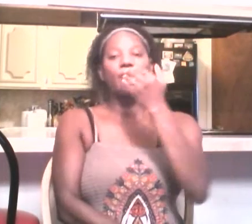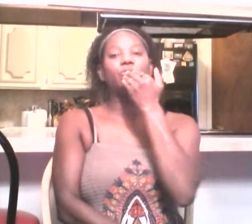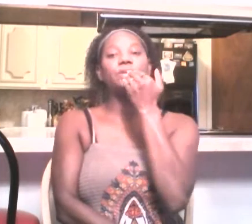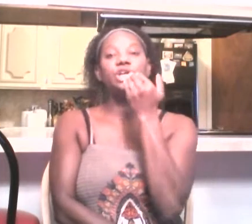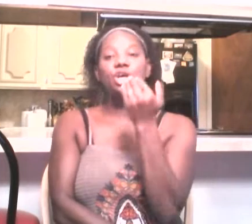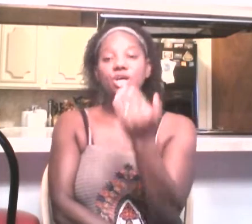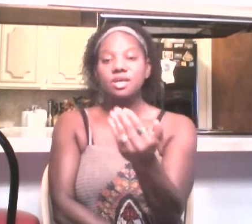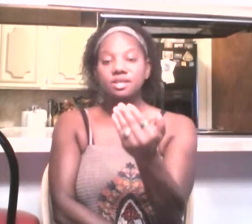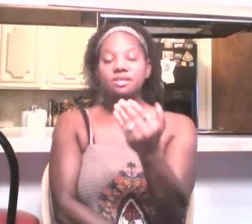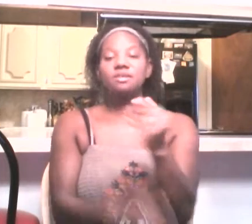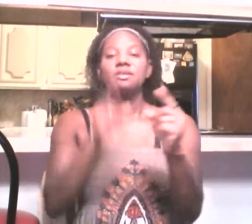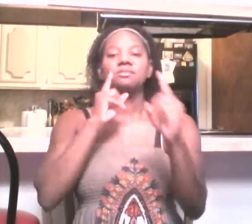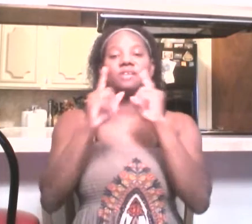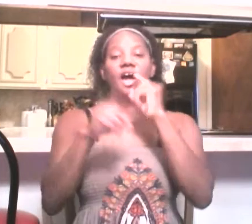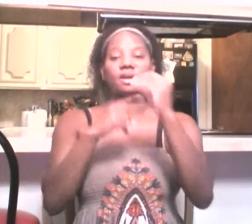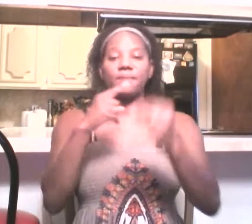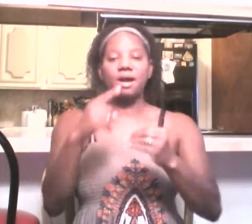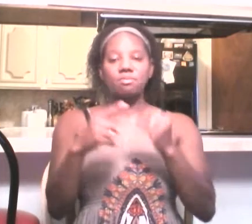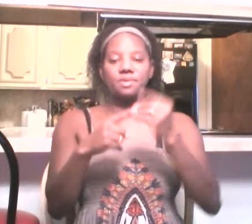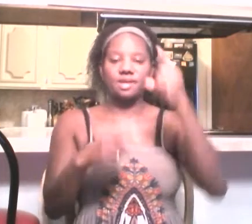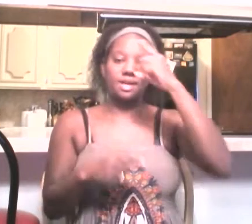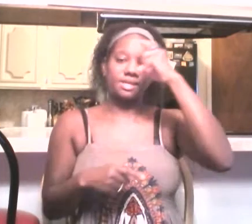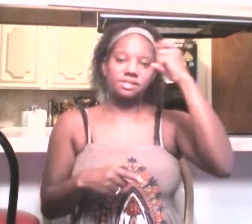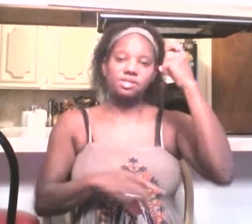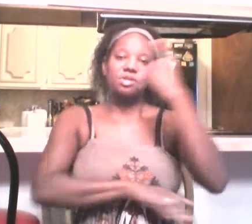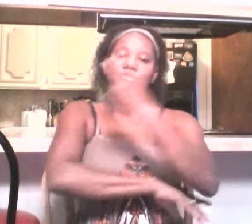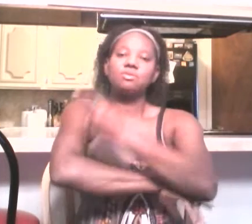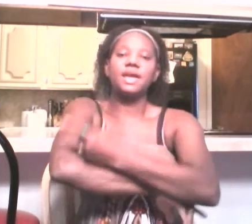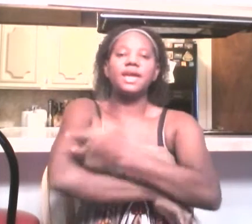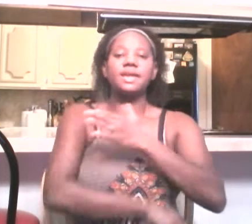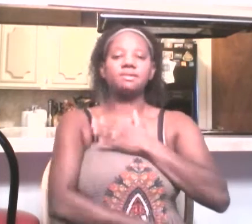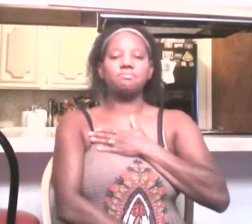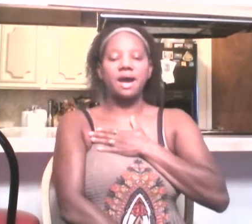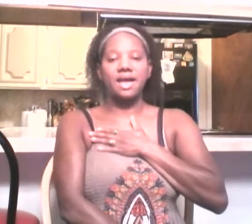would be good to talk about because today is my